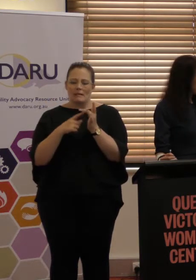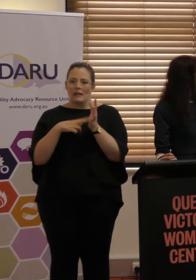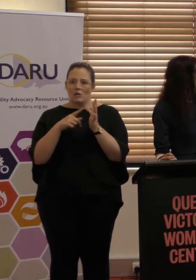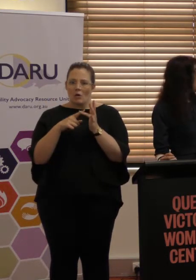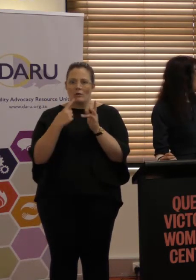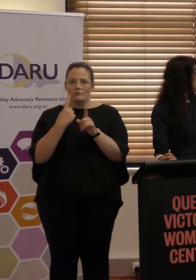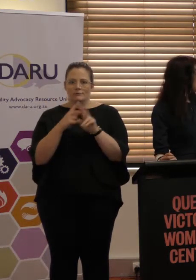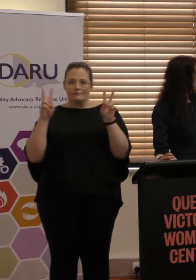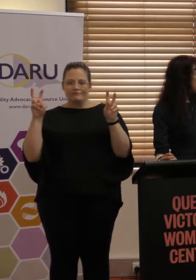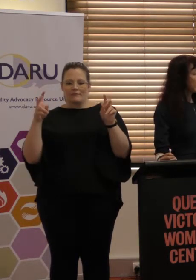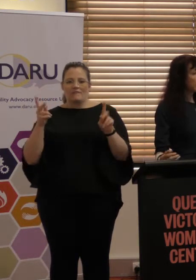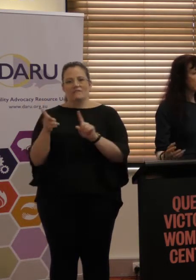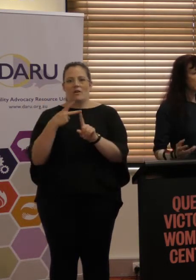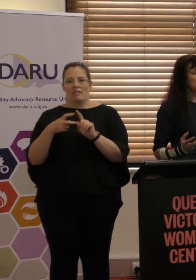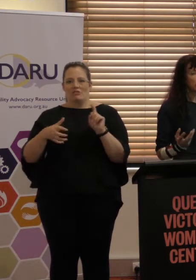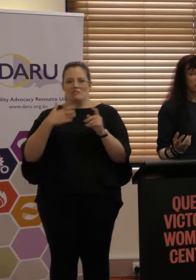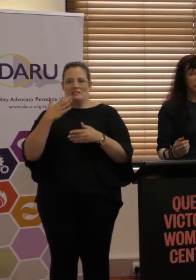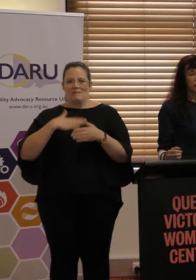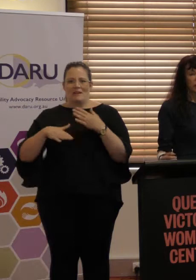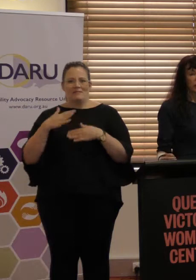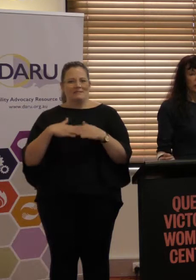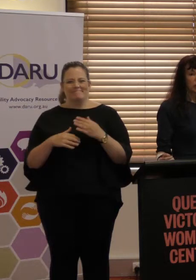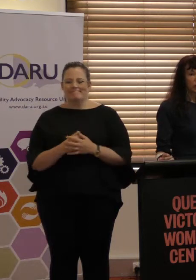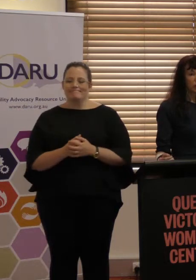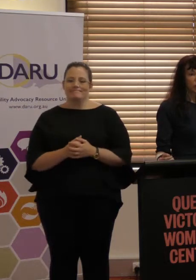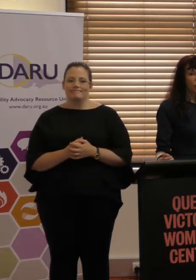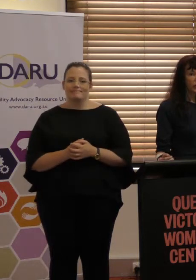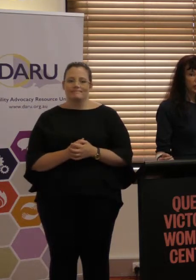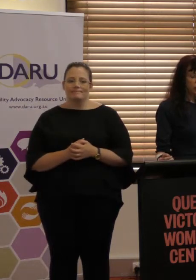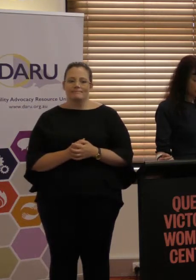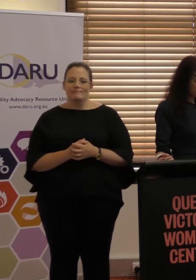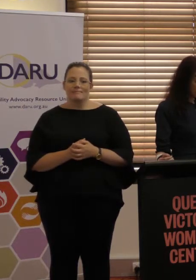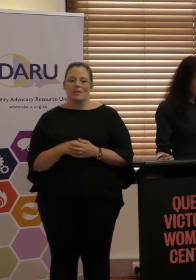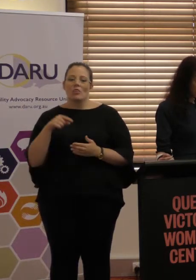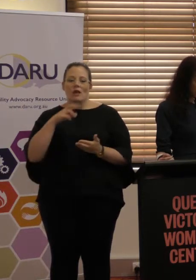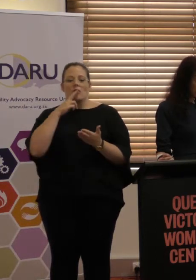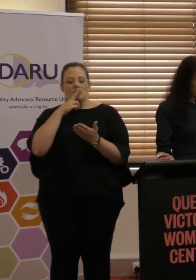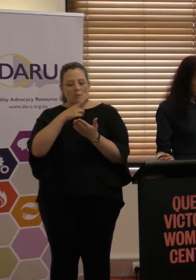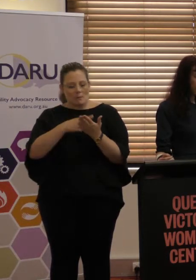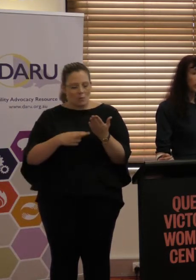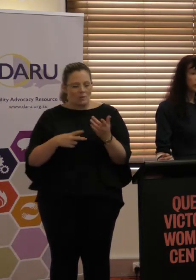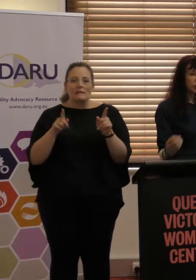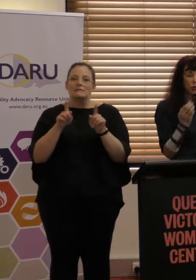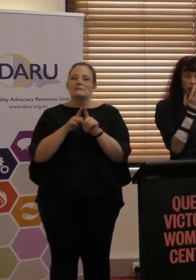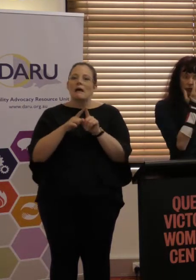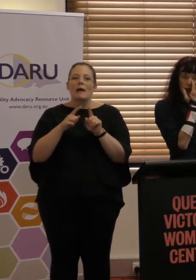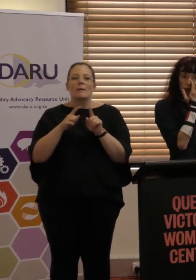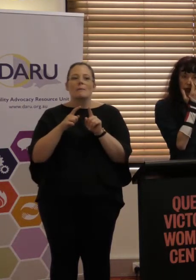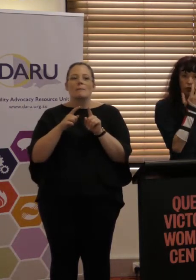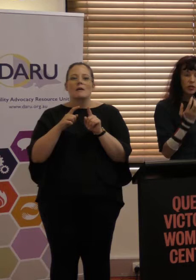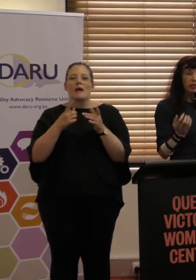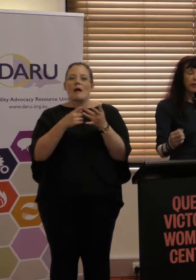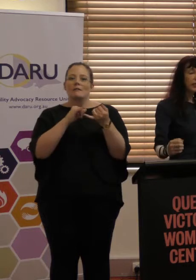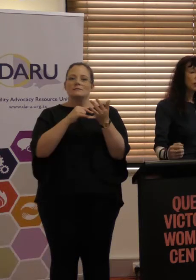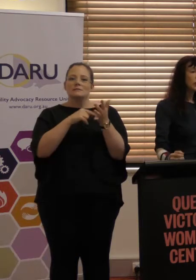behaviours. And they again mirror some of the conversations that we're having in Victoria.